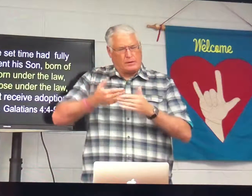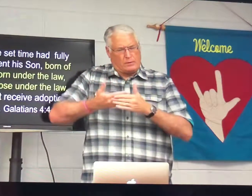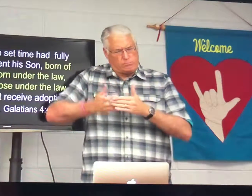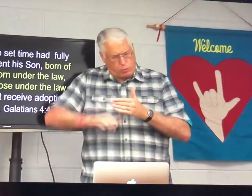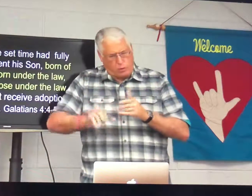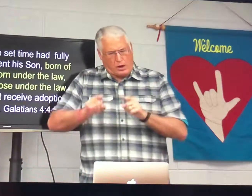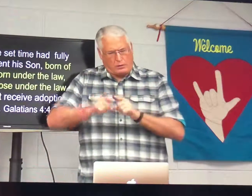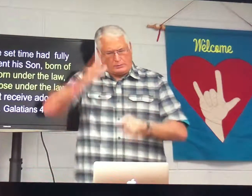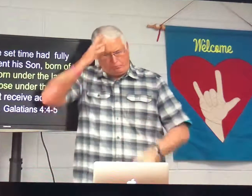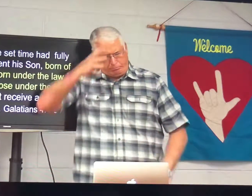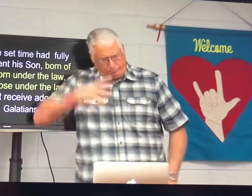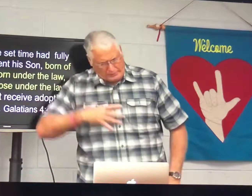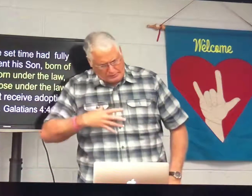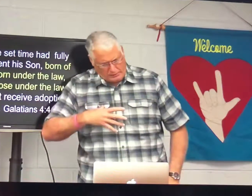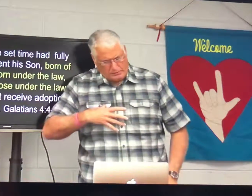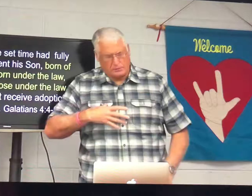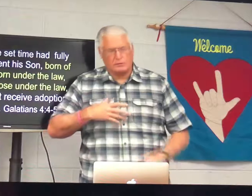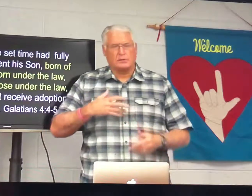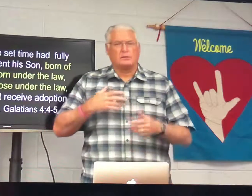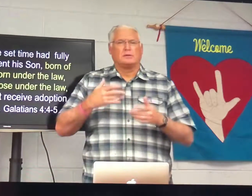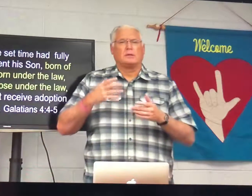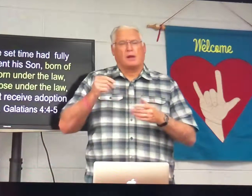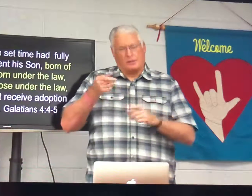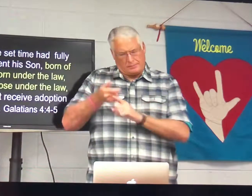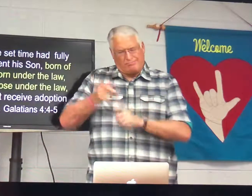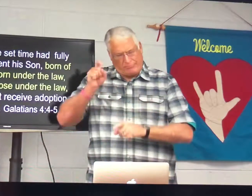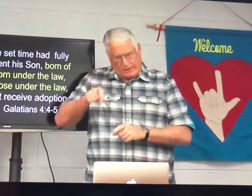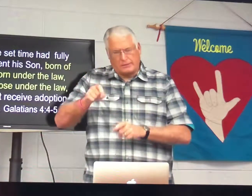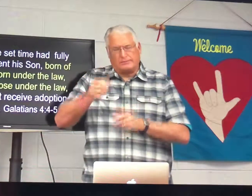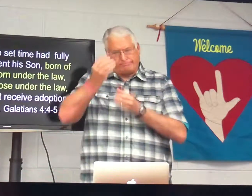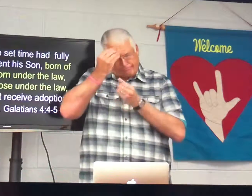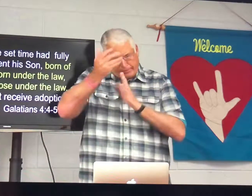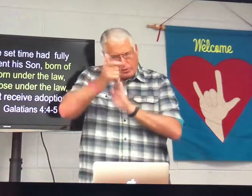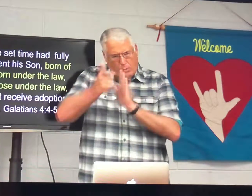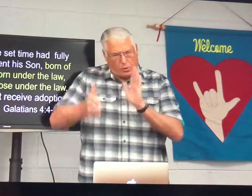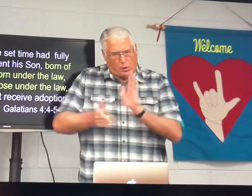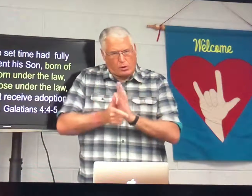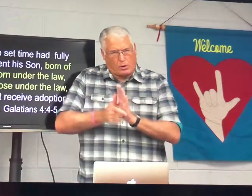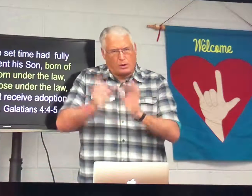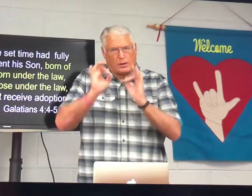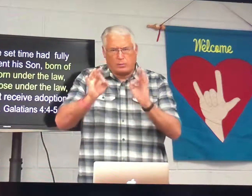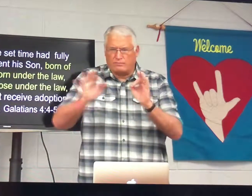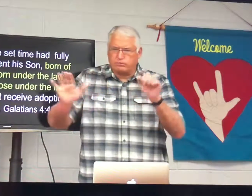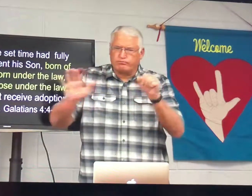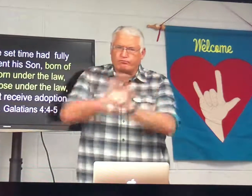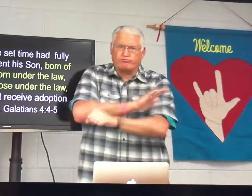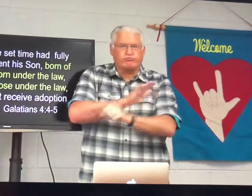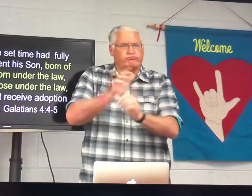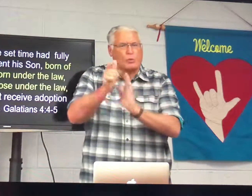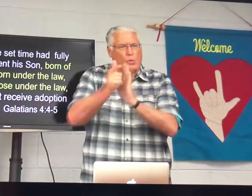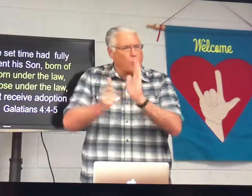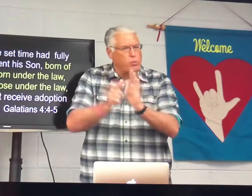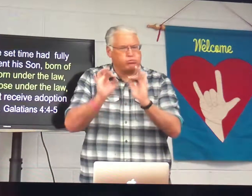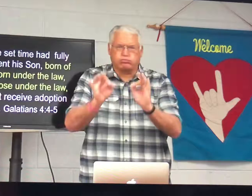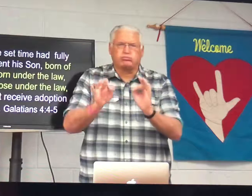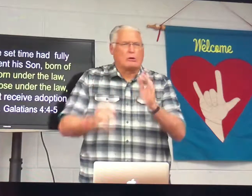your Southern Ford dealers. And there's Tim Beckham. He's going to lead off while playing short, followed by Jonathan Scope, and then